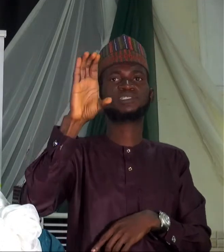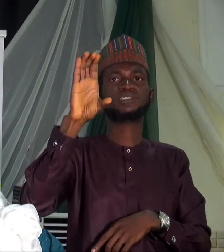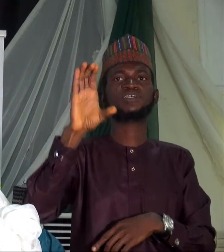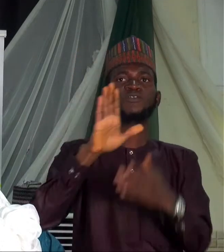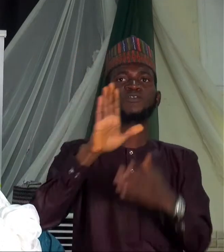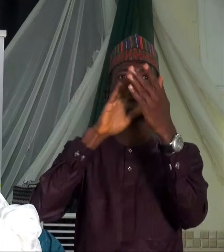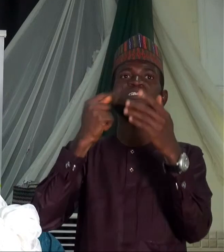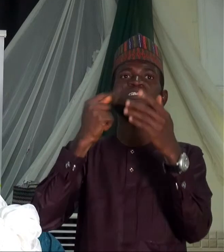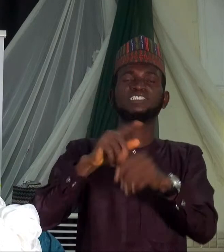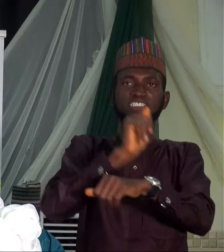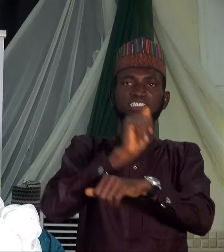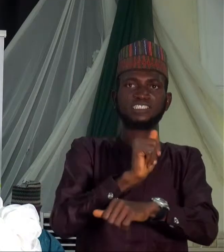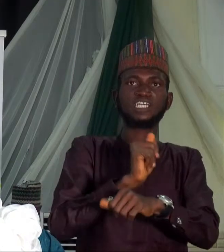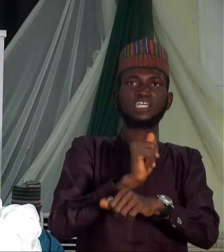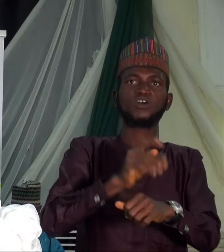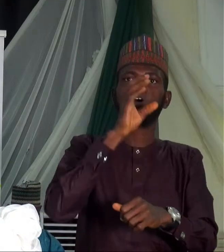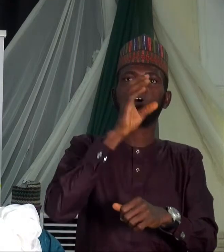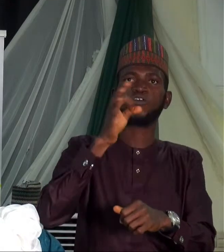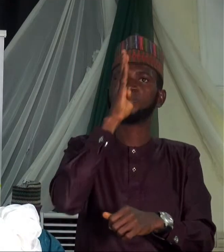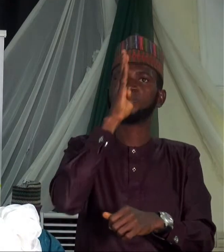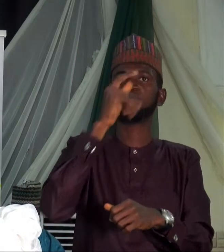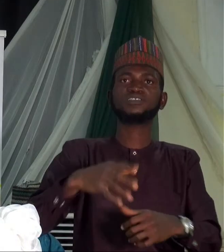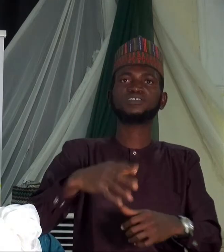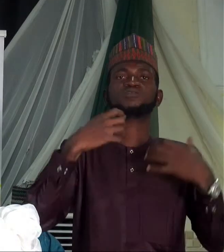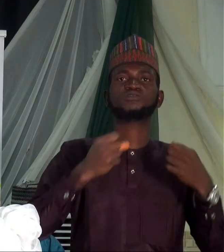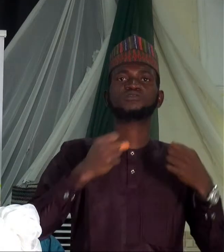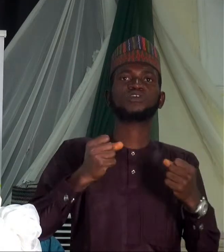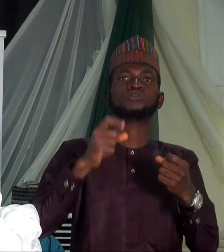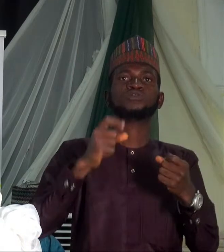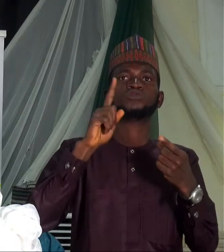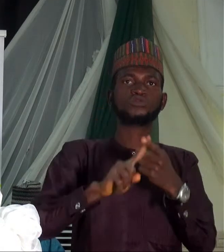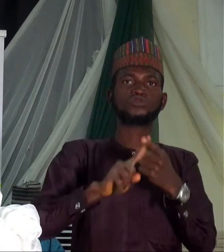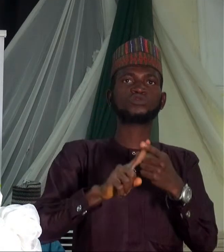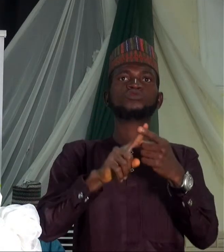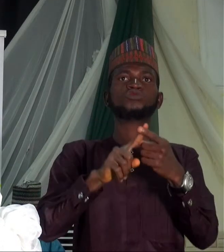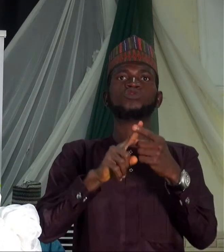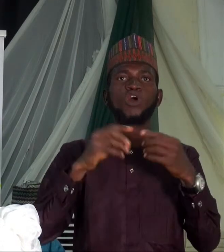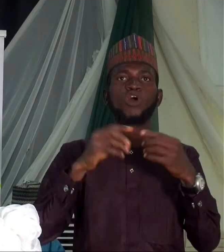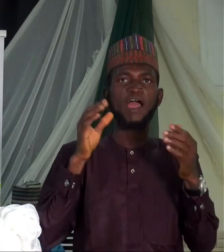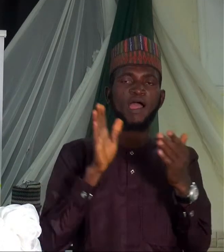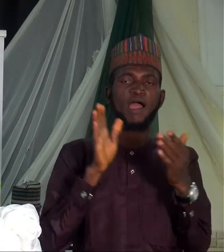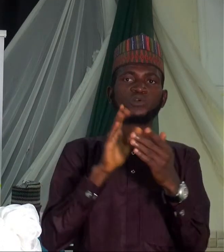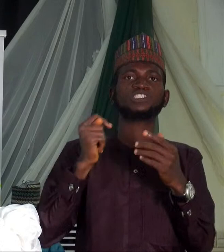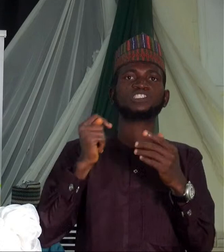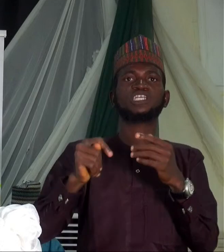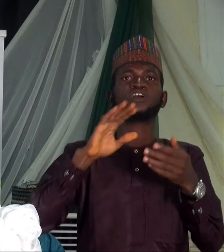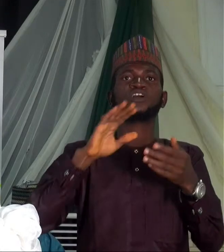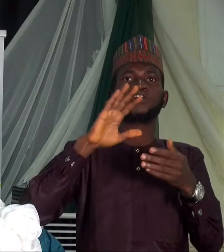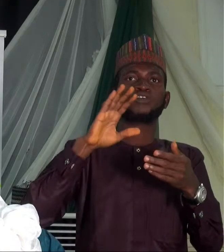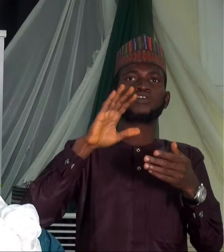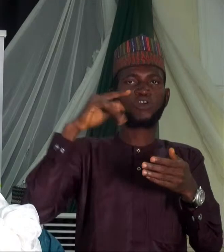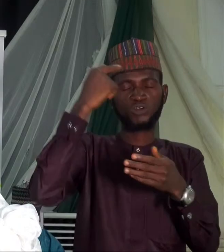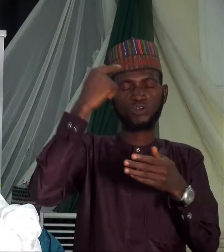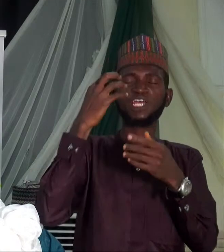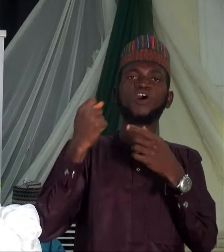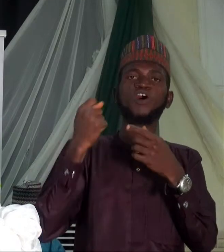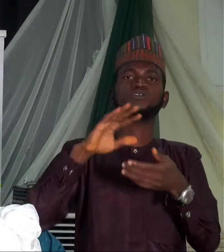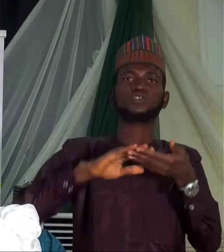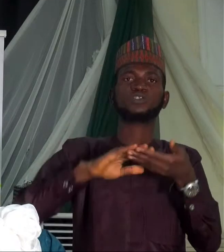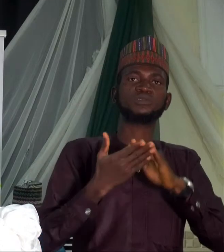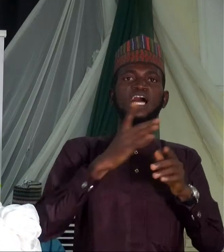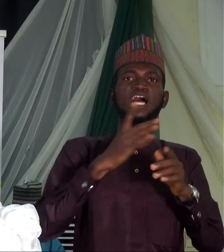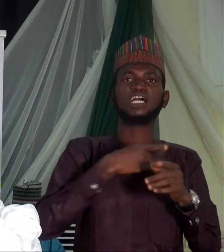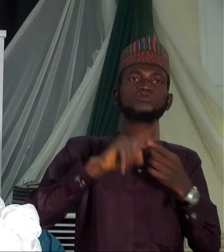staying relevant and effectively addressing the concern of our community. And to overcome these